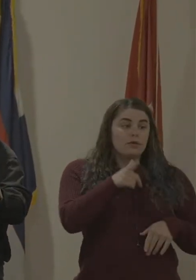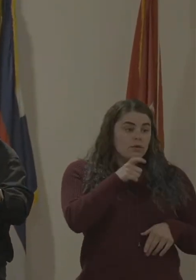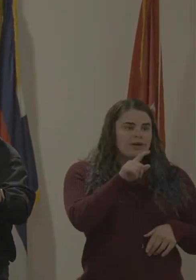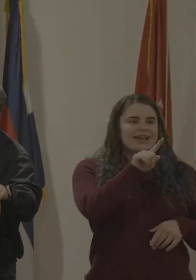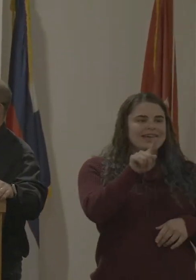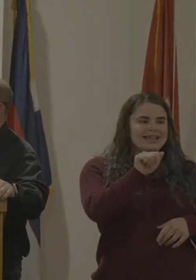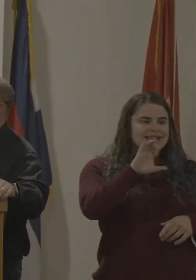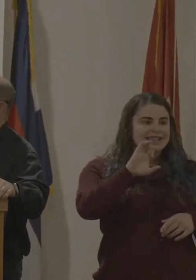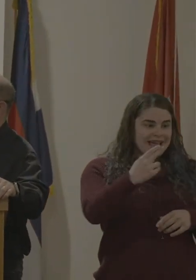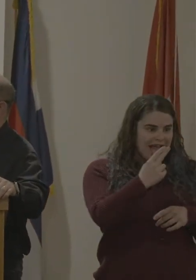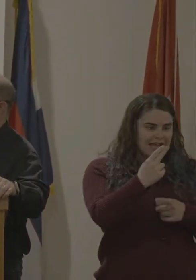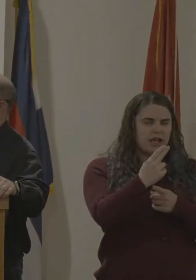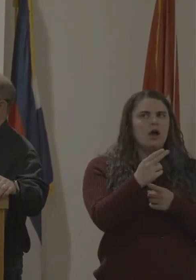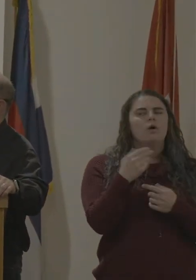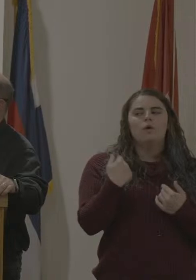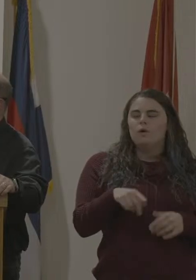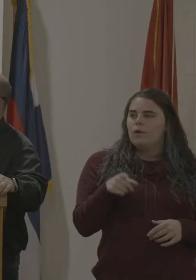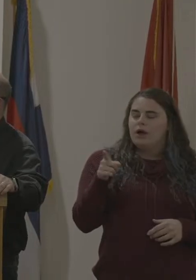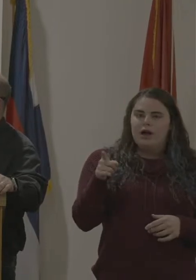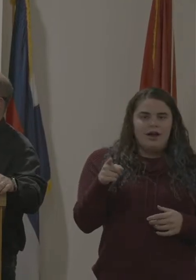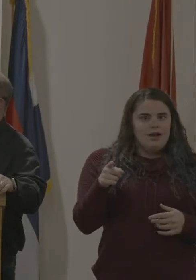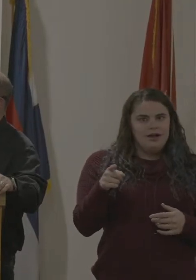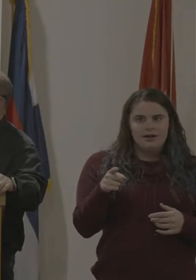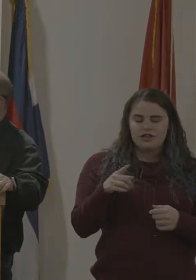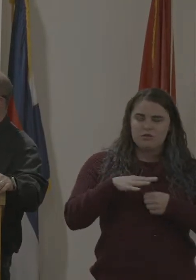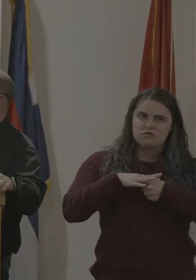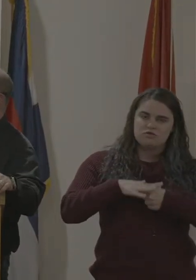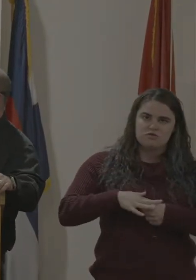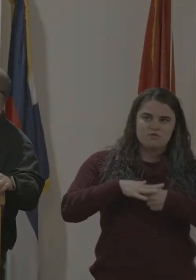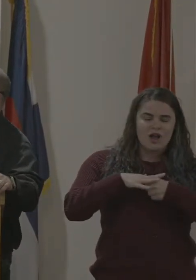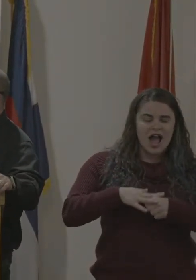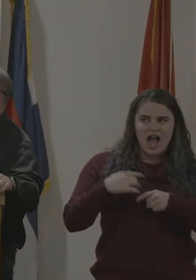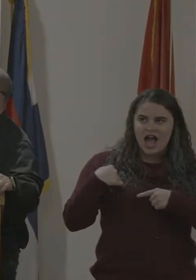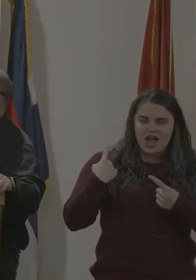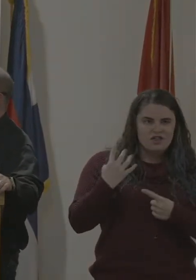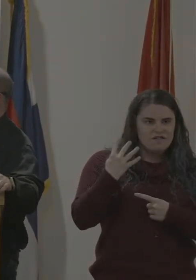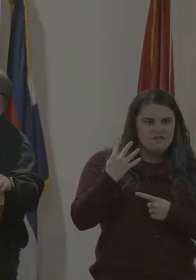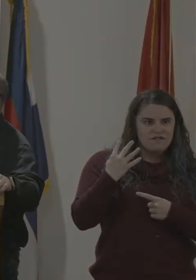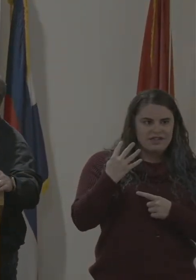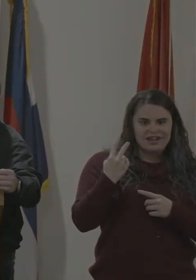say, Zach gave me the most stress over the last 48 hours.